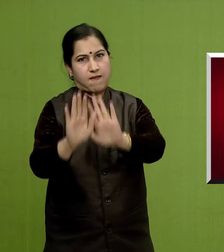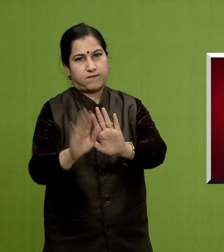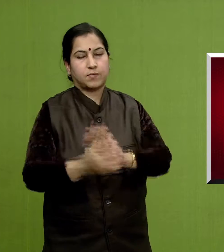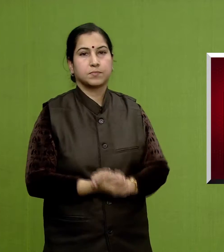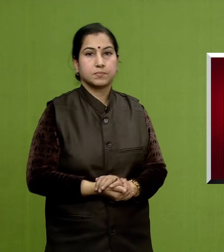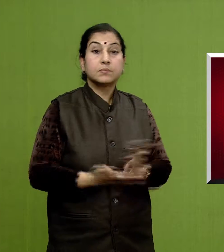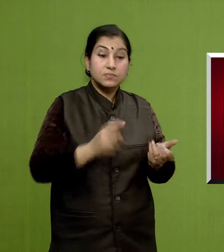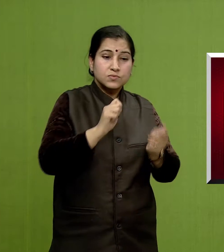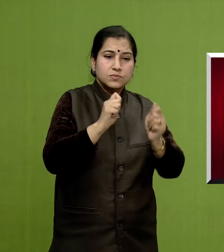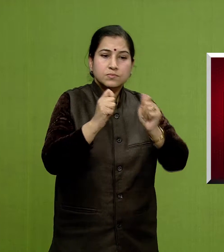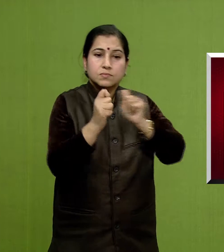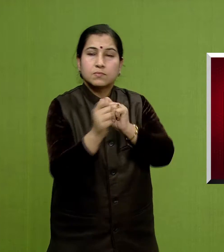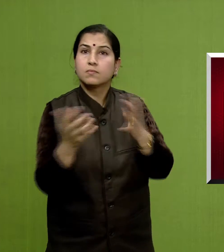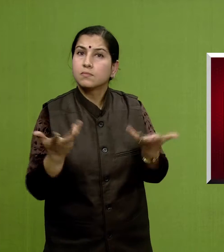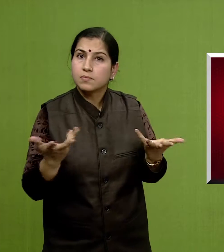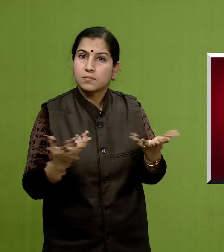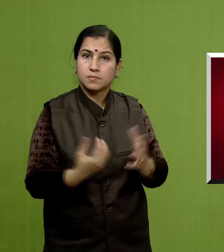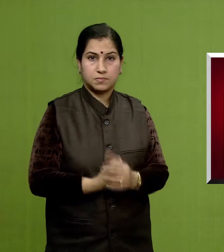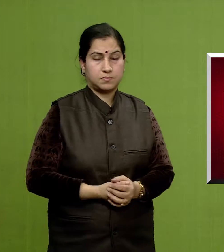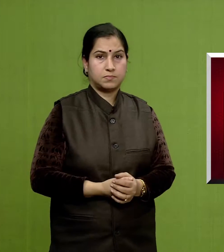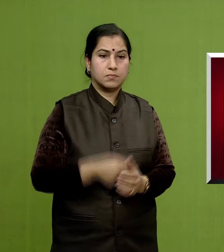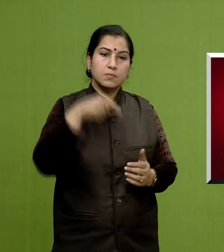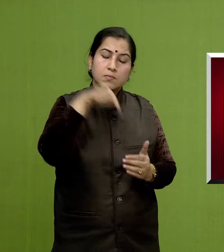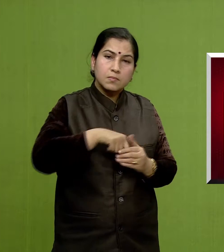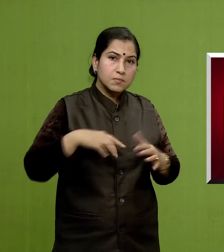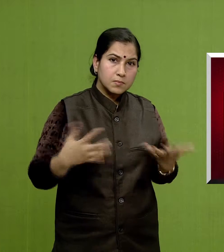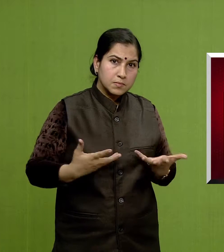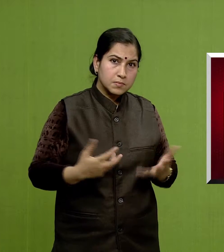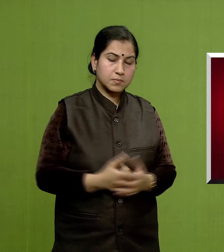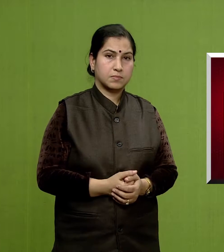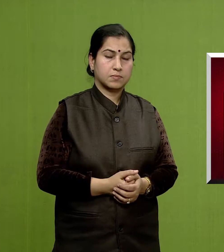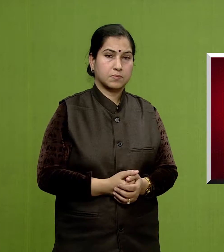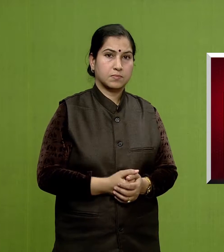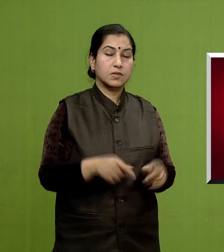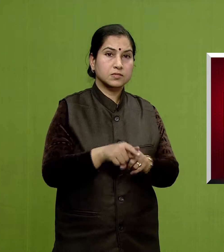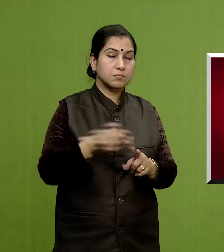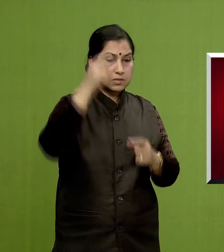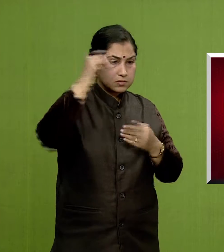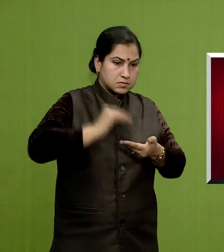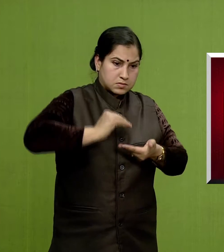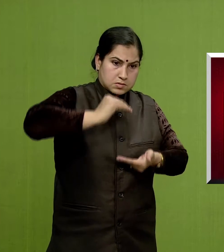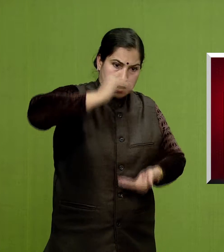These changes include changes in size and proportions,